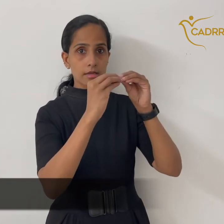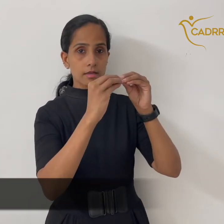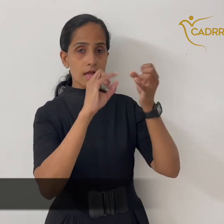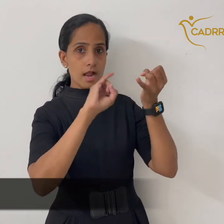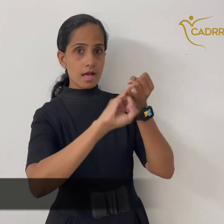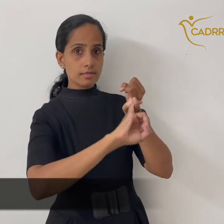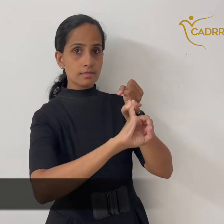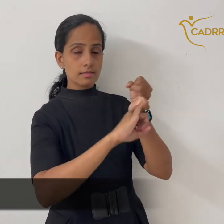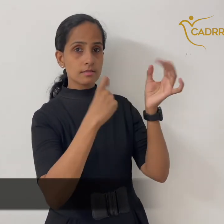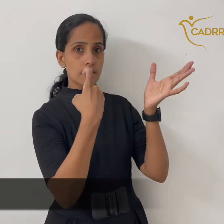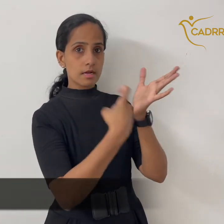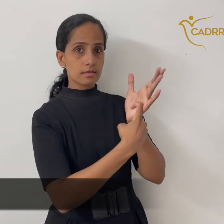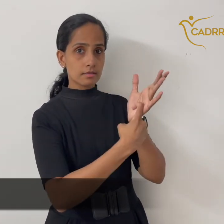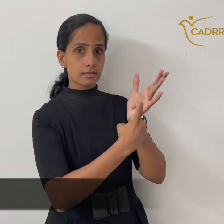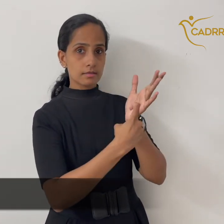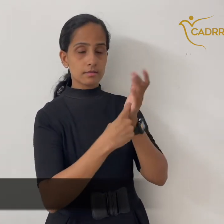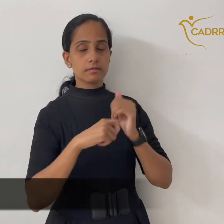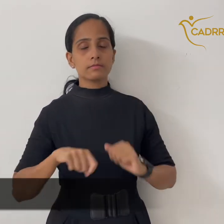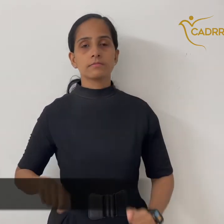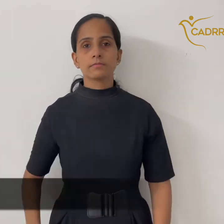Bhubaneshwar, BSR,